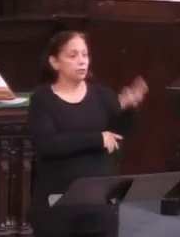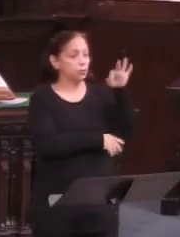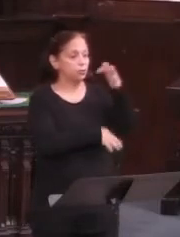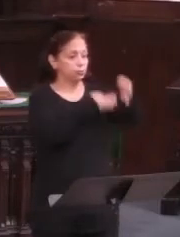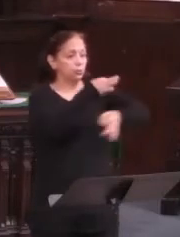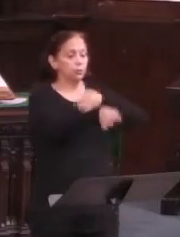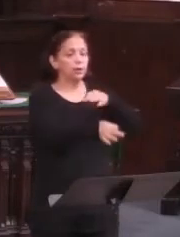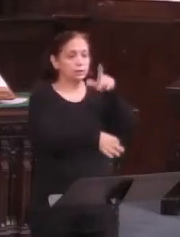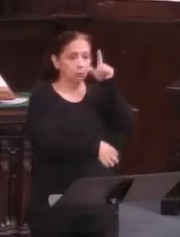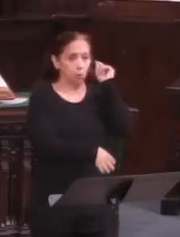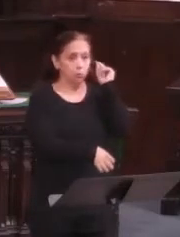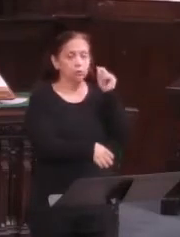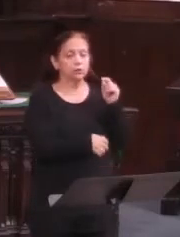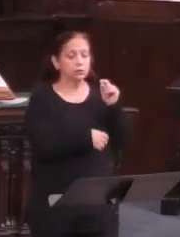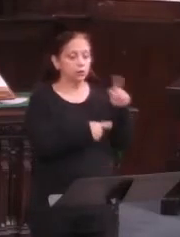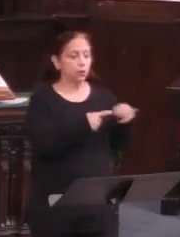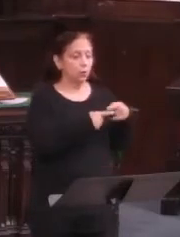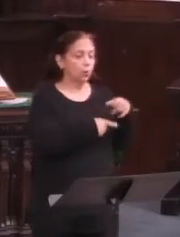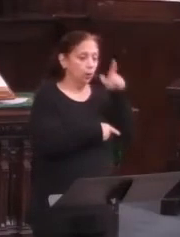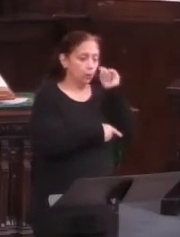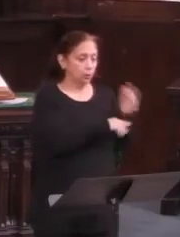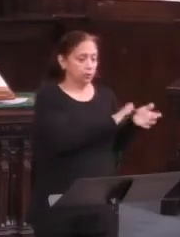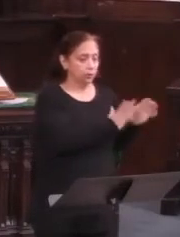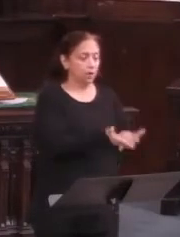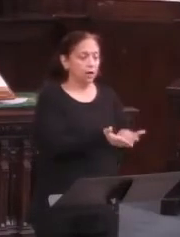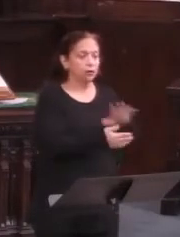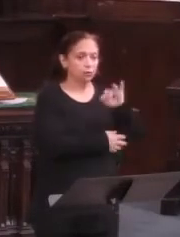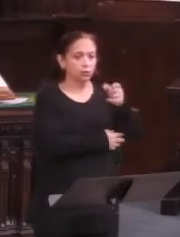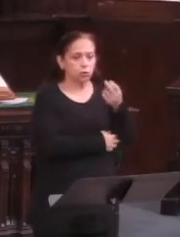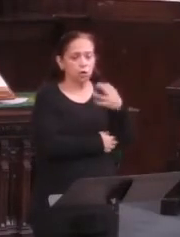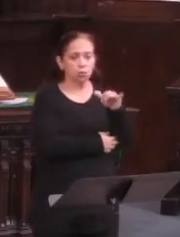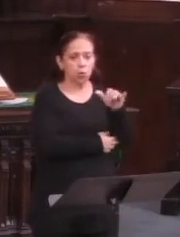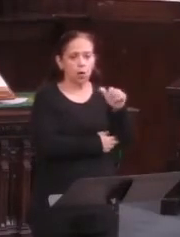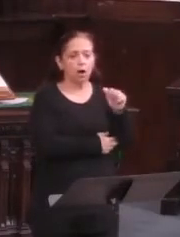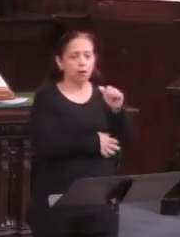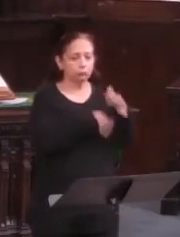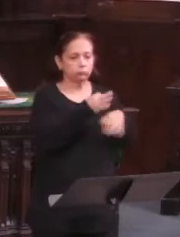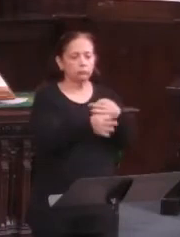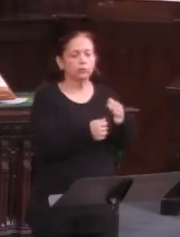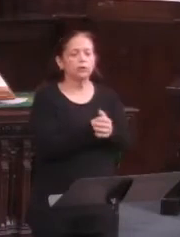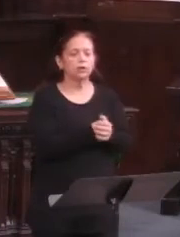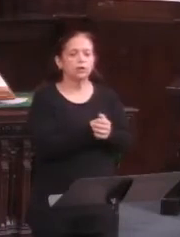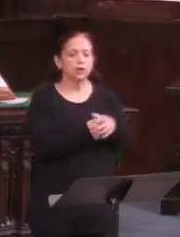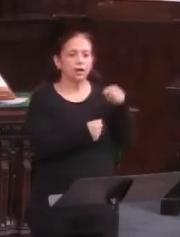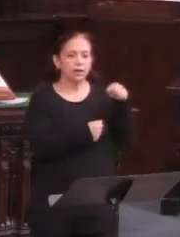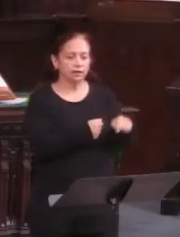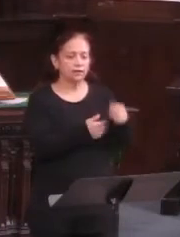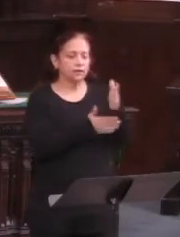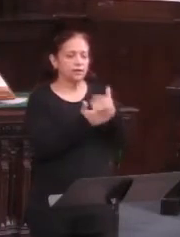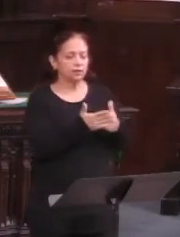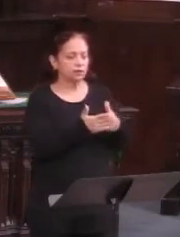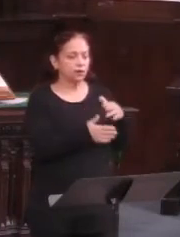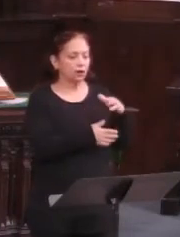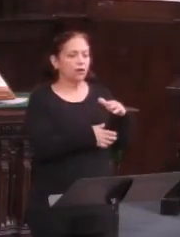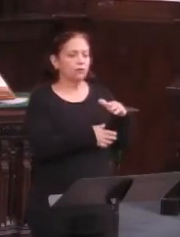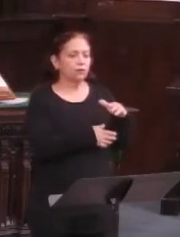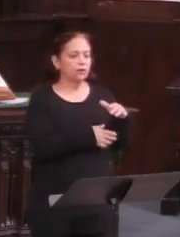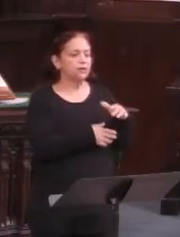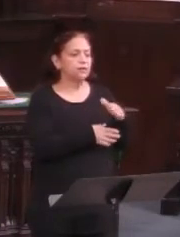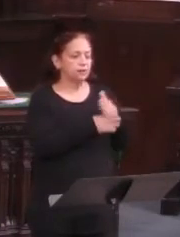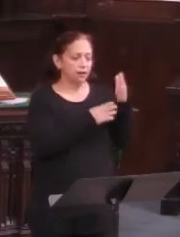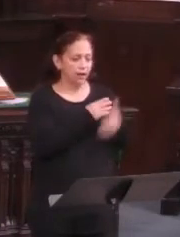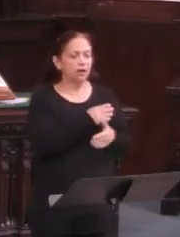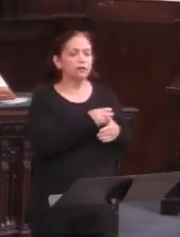replace Moses after Moses' death. In this section of Joshua, in his farewell address just before his